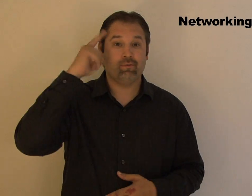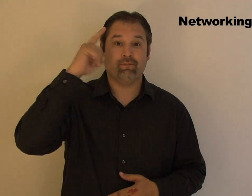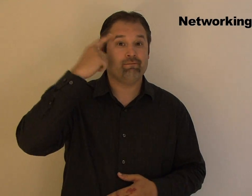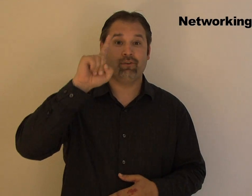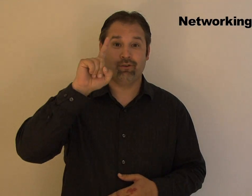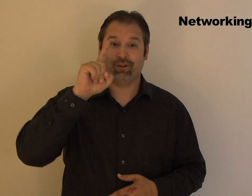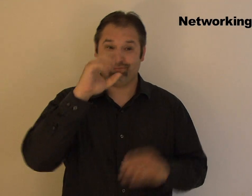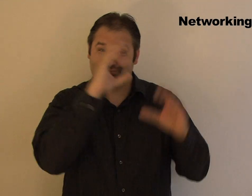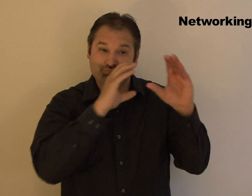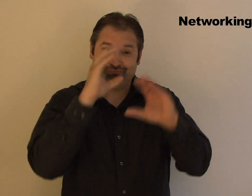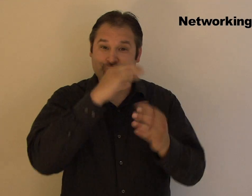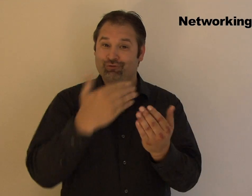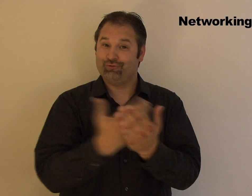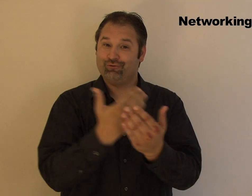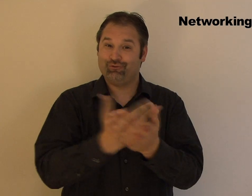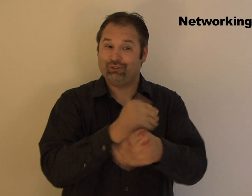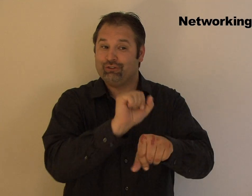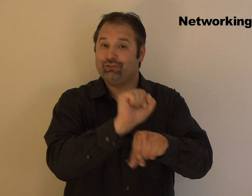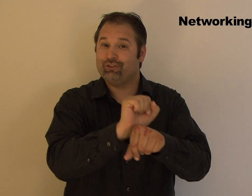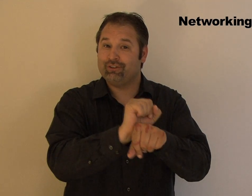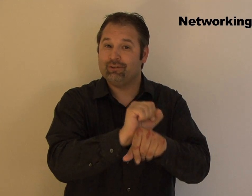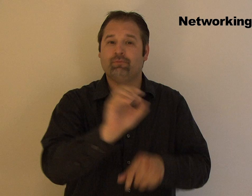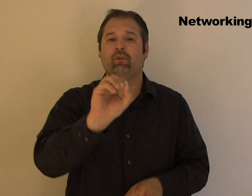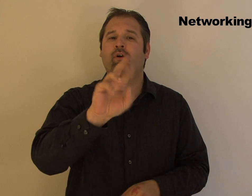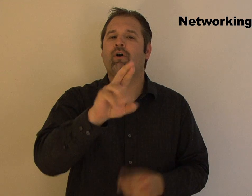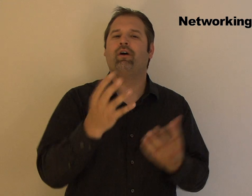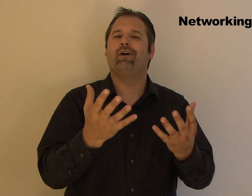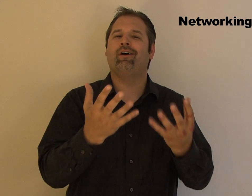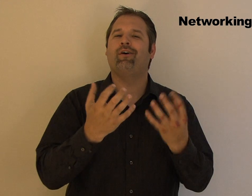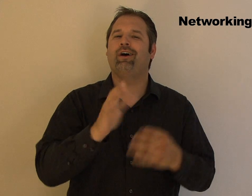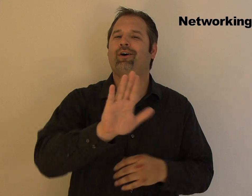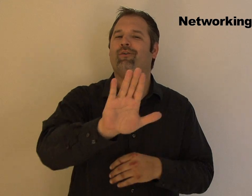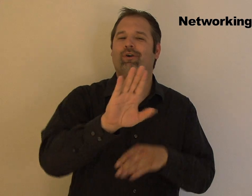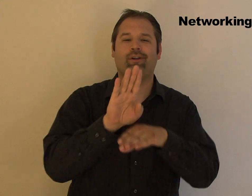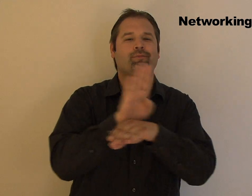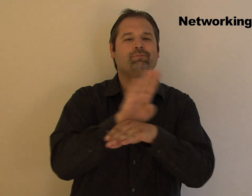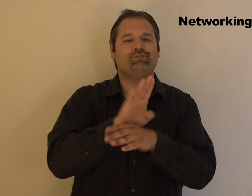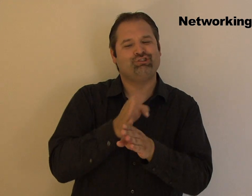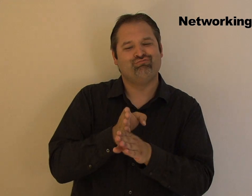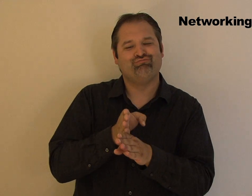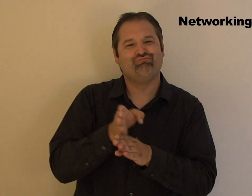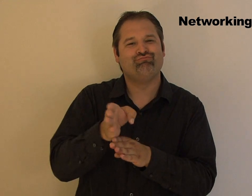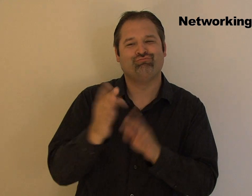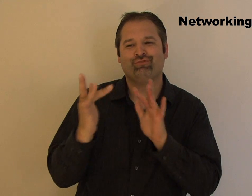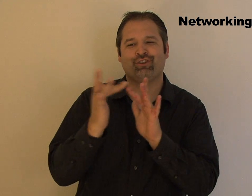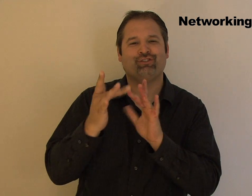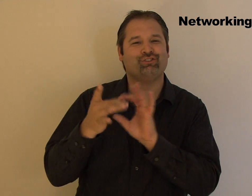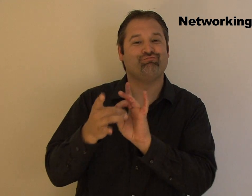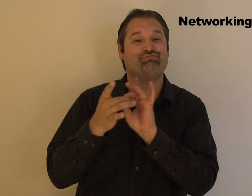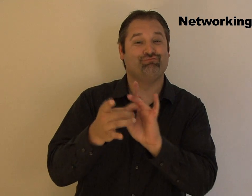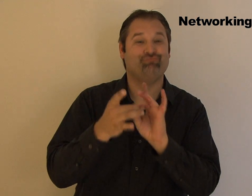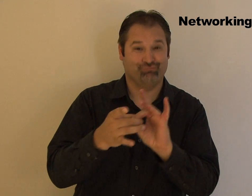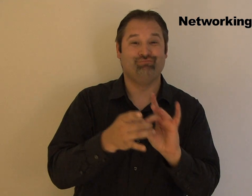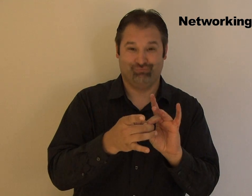If you are in the market for a new job, or just want to make a professional connection and network with other professional people who are similar to